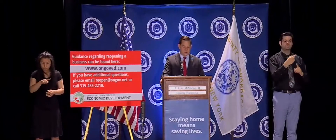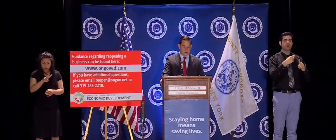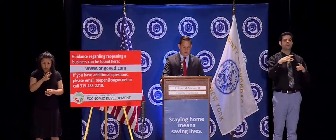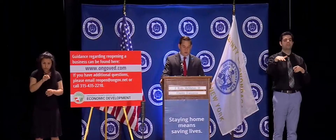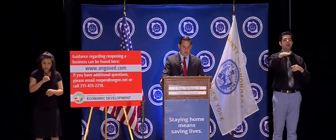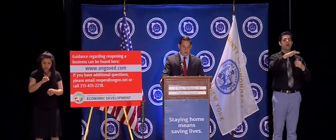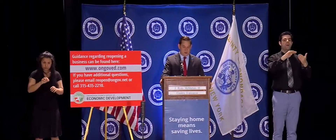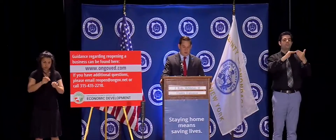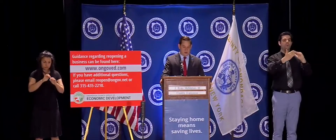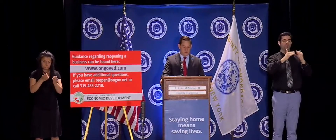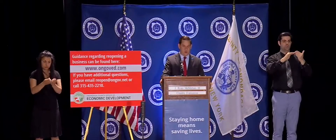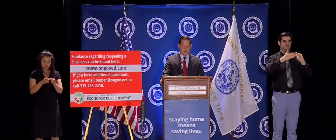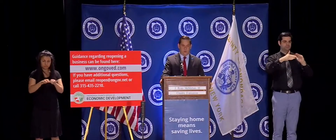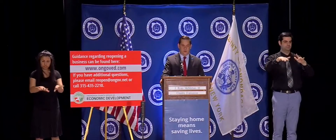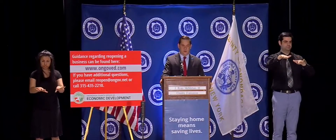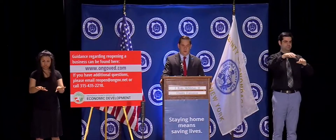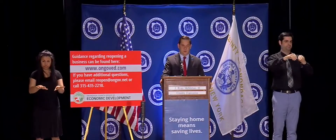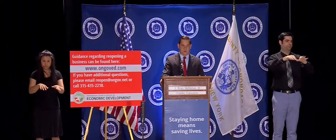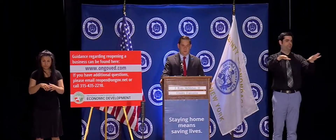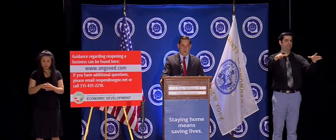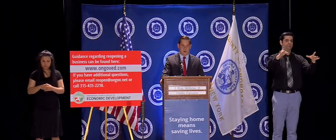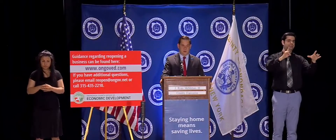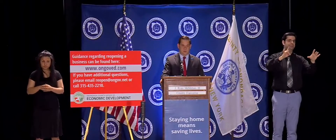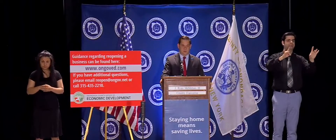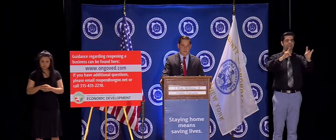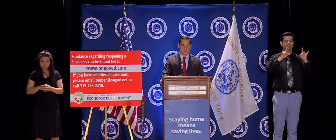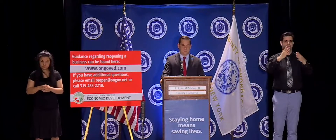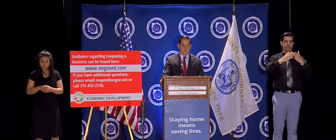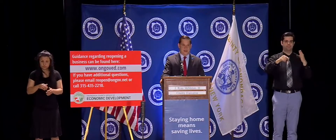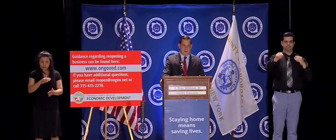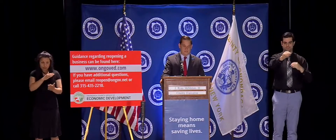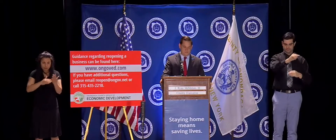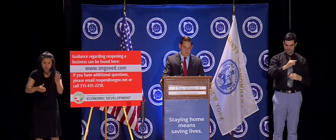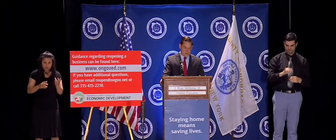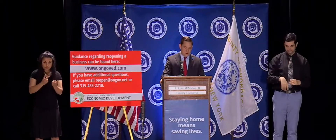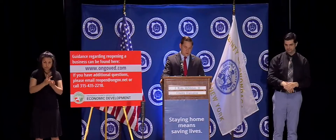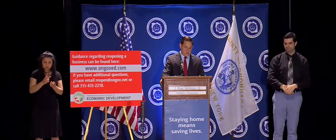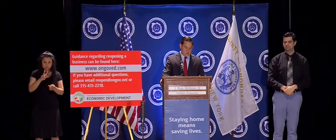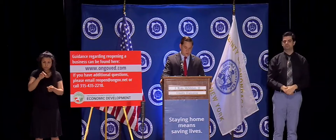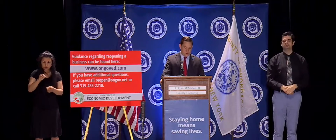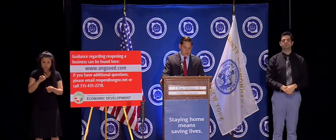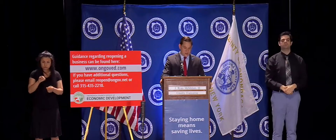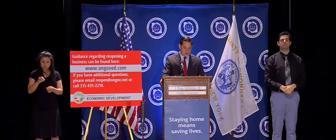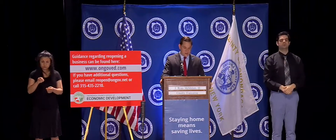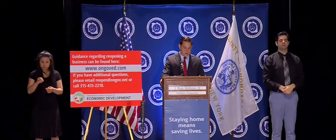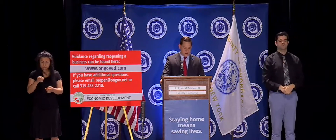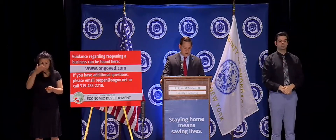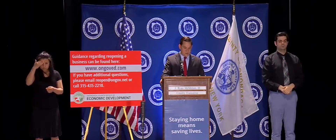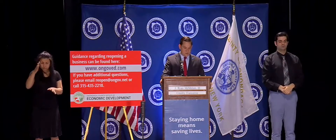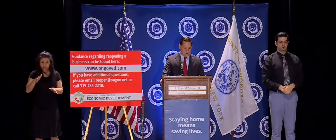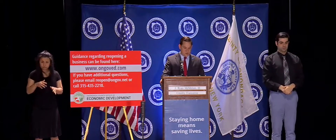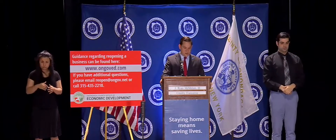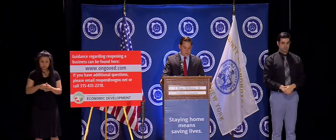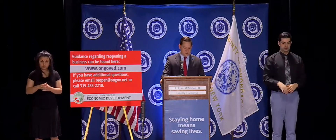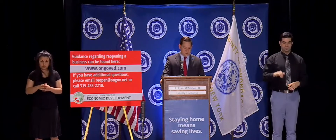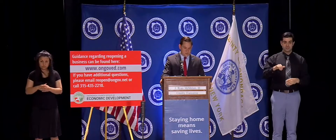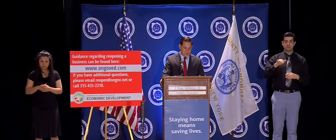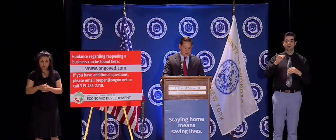numbers, certainly 44% of those are asymptomatic. So,